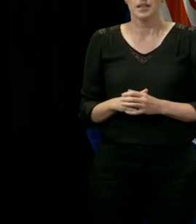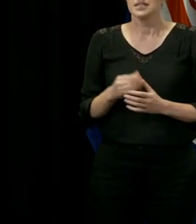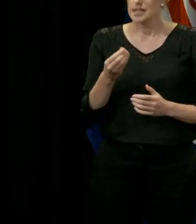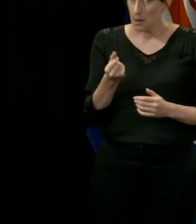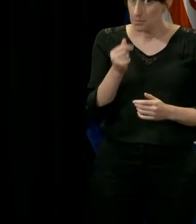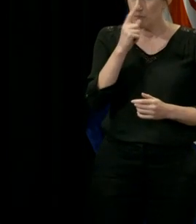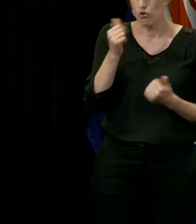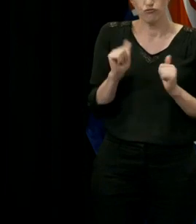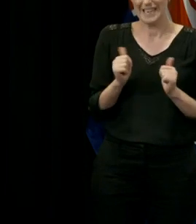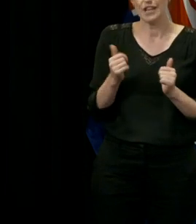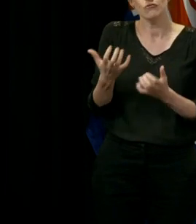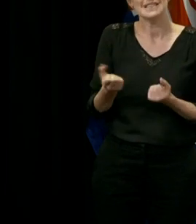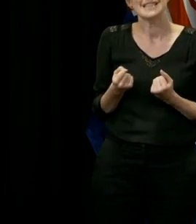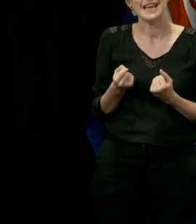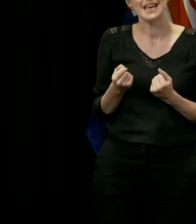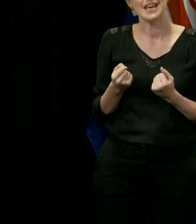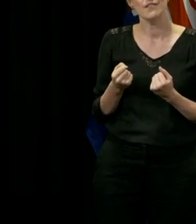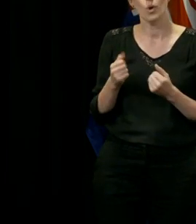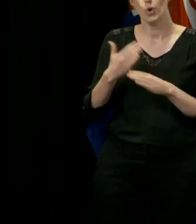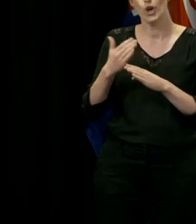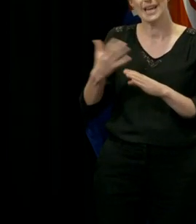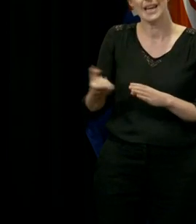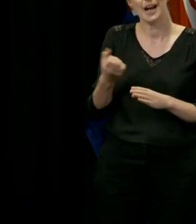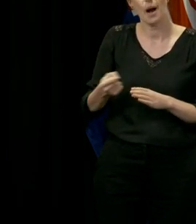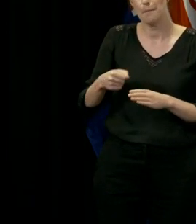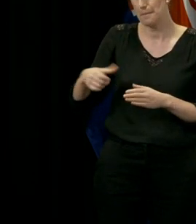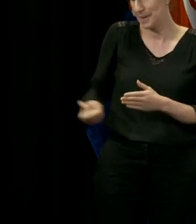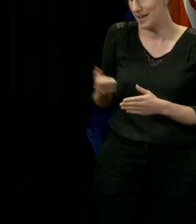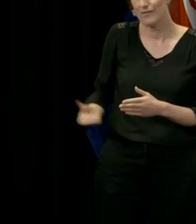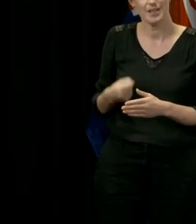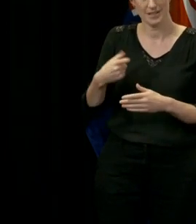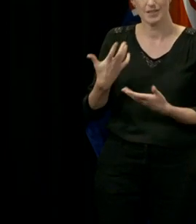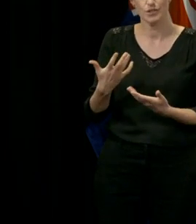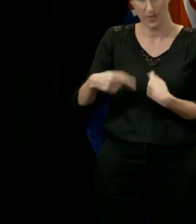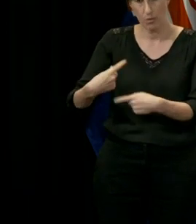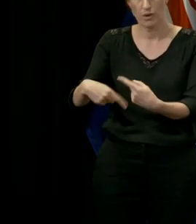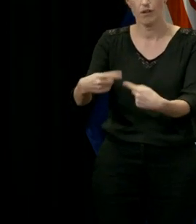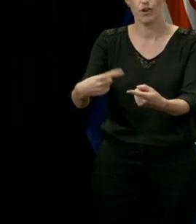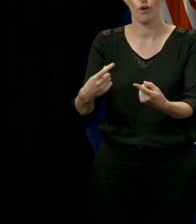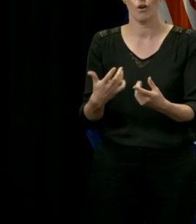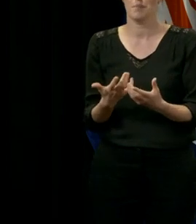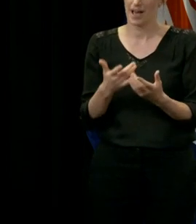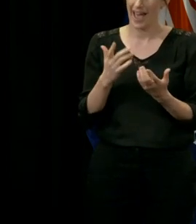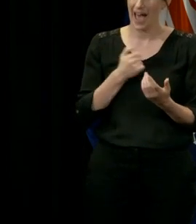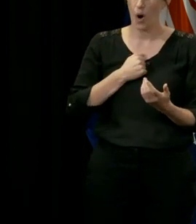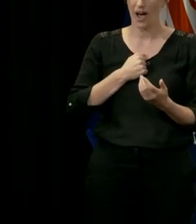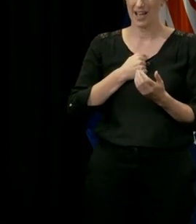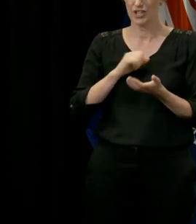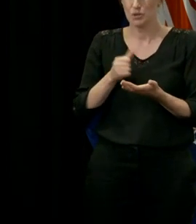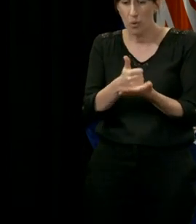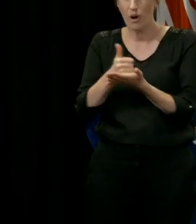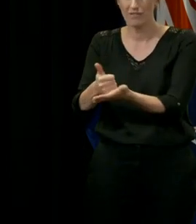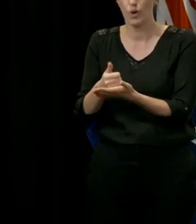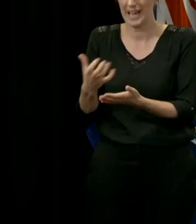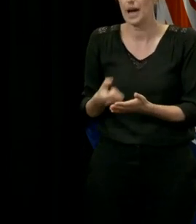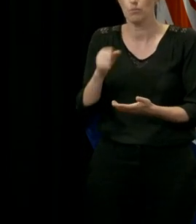supplement and the accommodation benefit to support them, but we are continuing to look at how we evolve our income support. Joe? About holidays